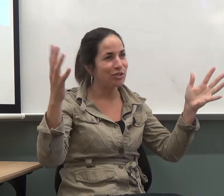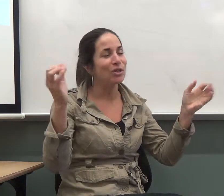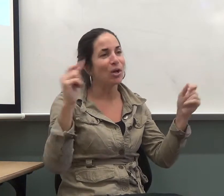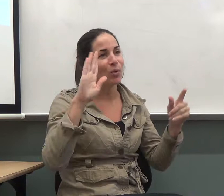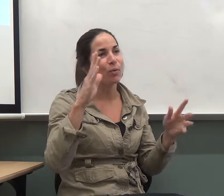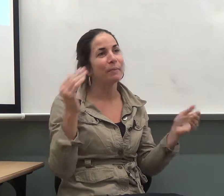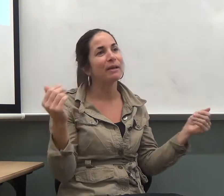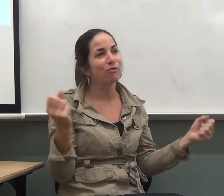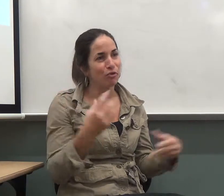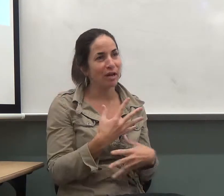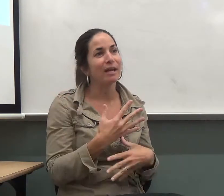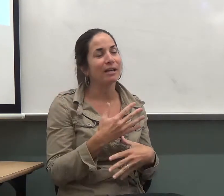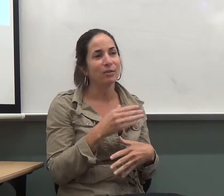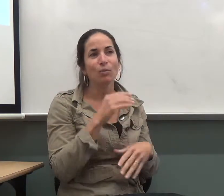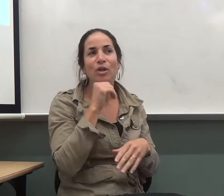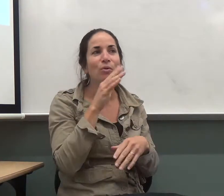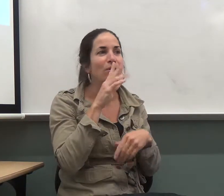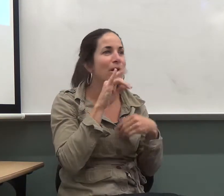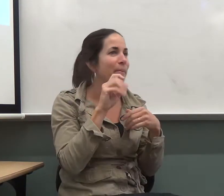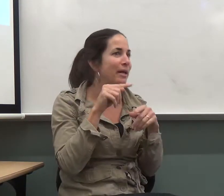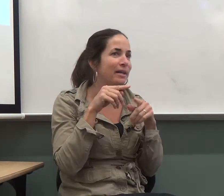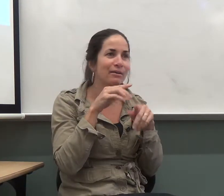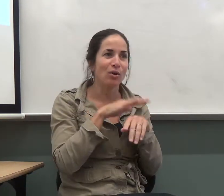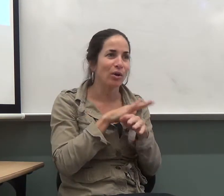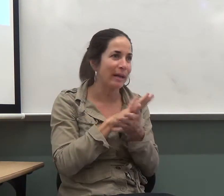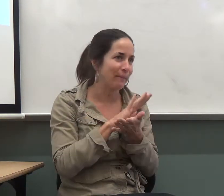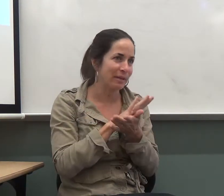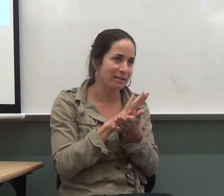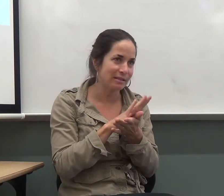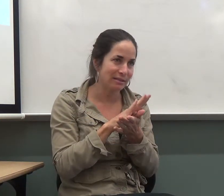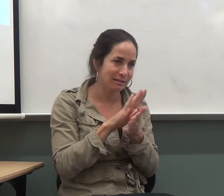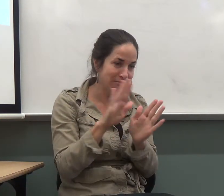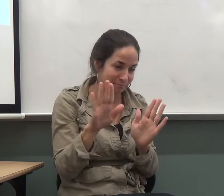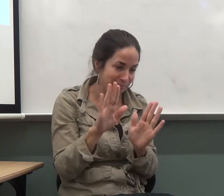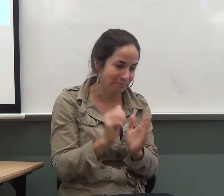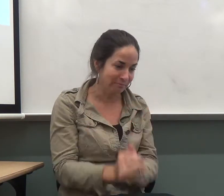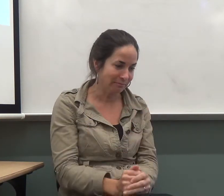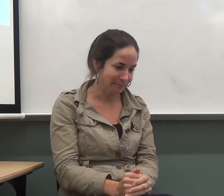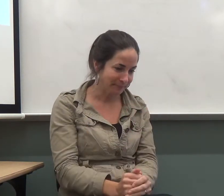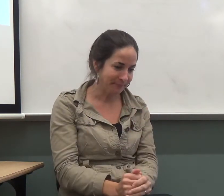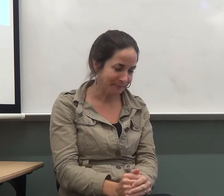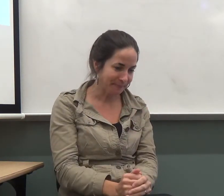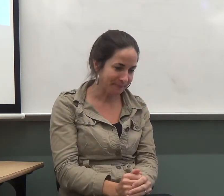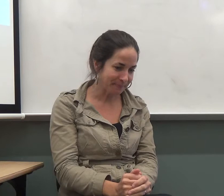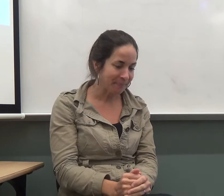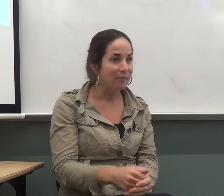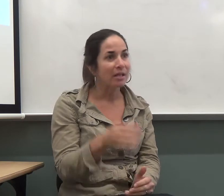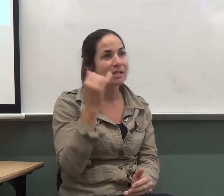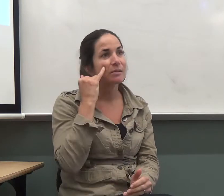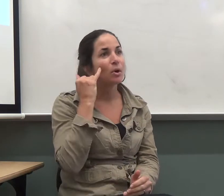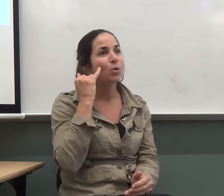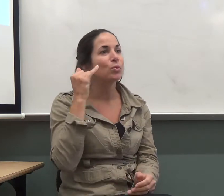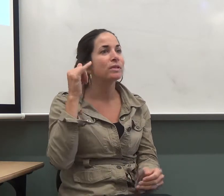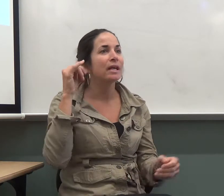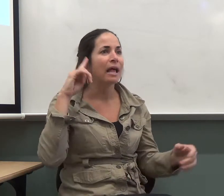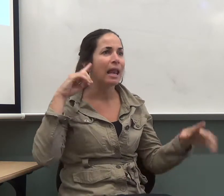even talk about that on campuses. That's not a good thing. But let's say a very loud plane landed right there.